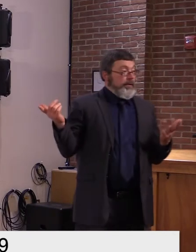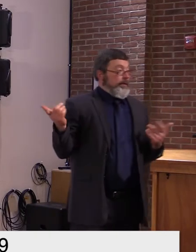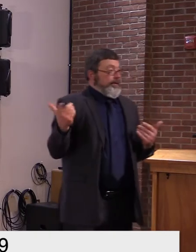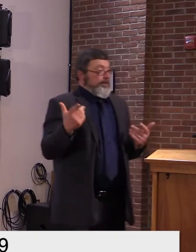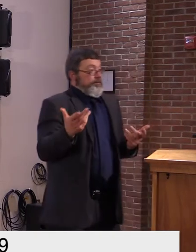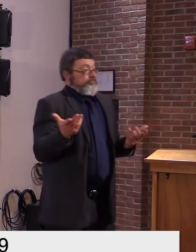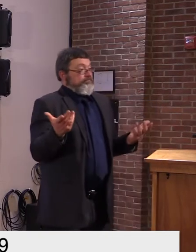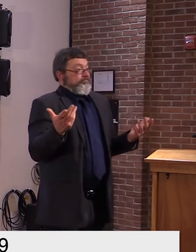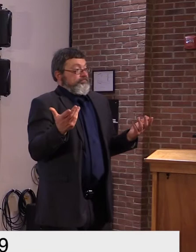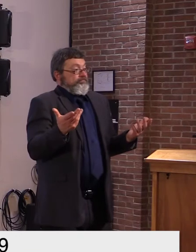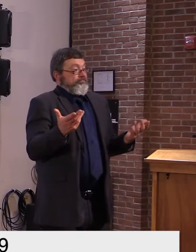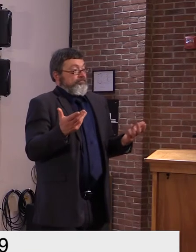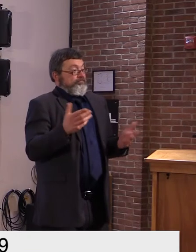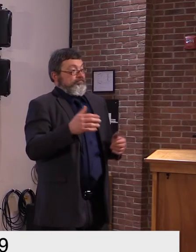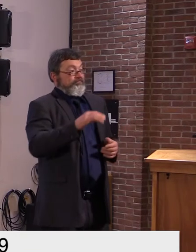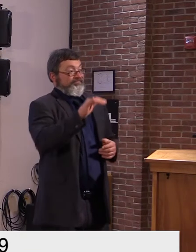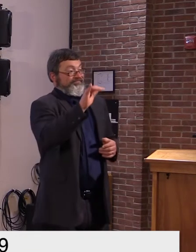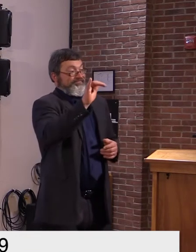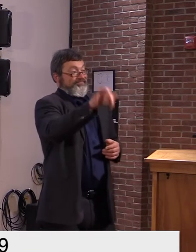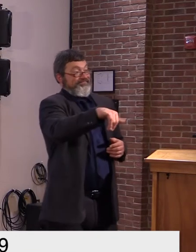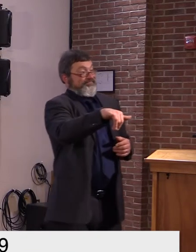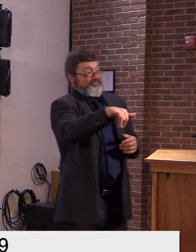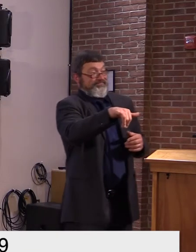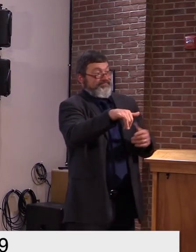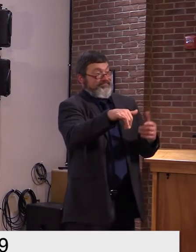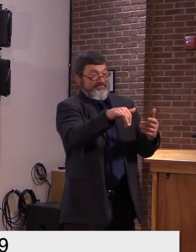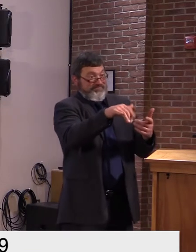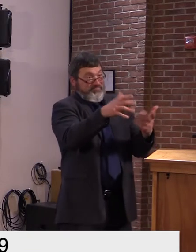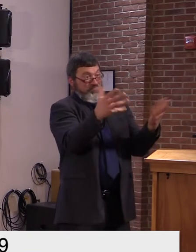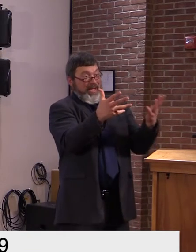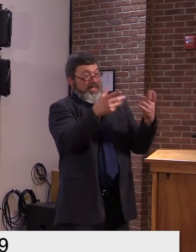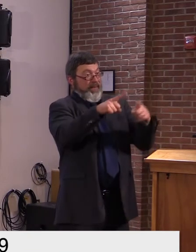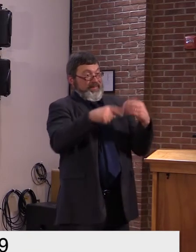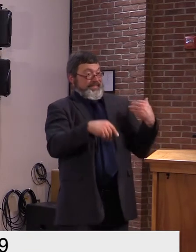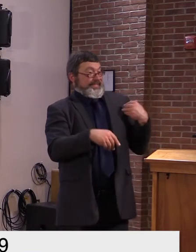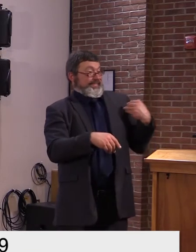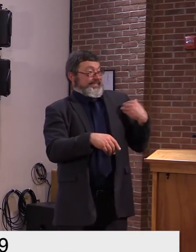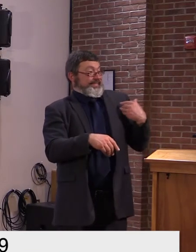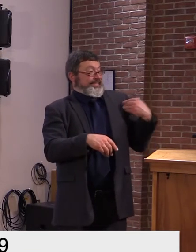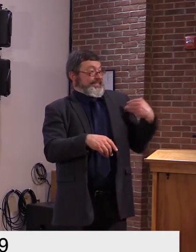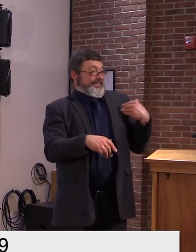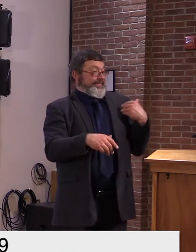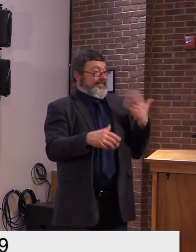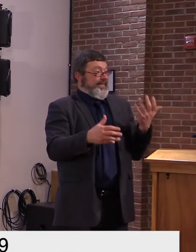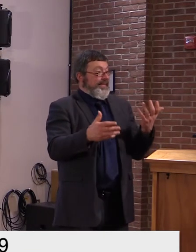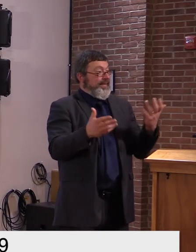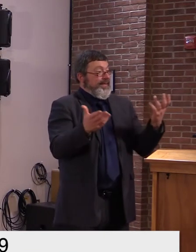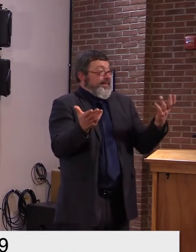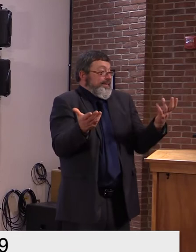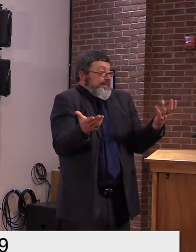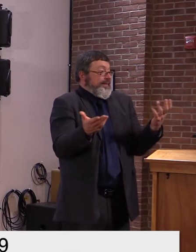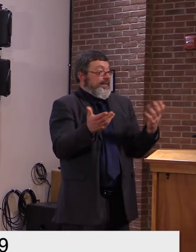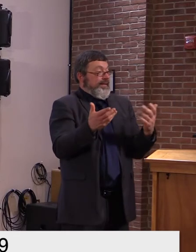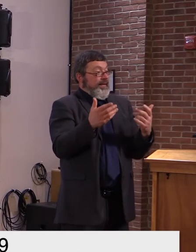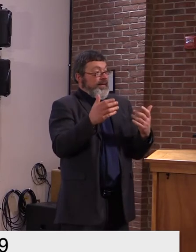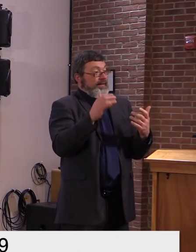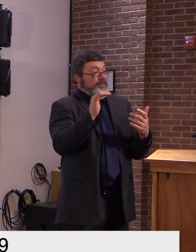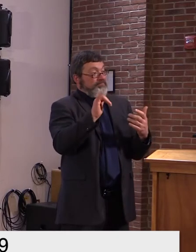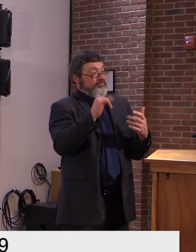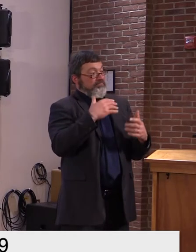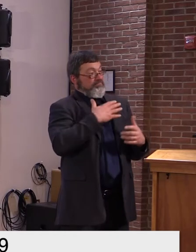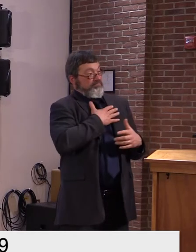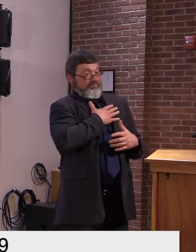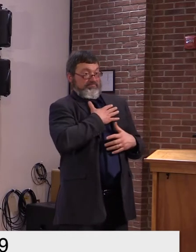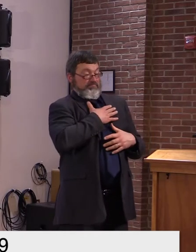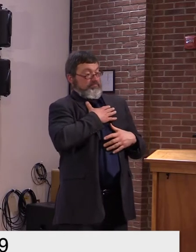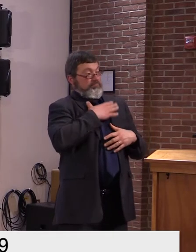that's you described the dynamic. I mean, there's, I think, a majority of us, certainly in the House, who believe strongly that we've got to